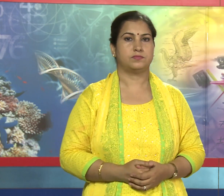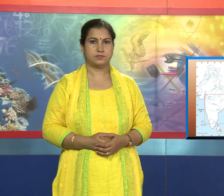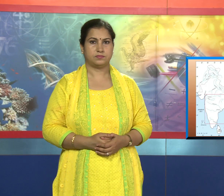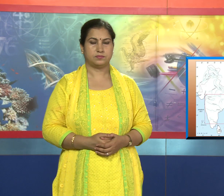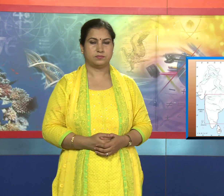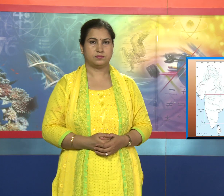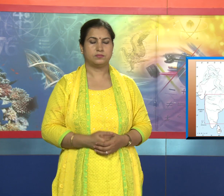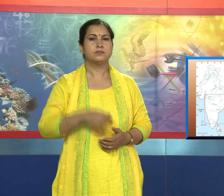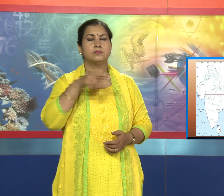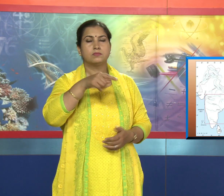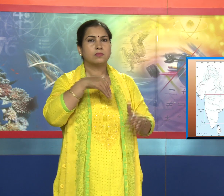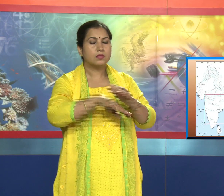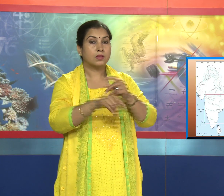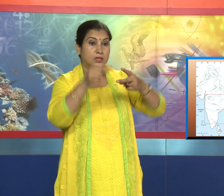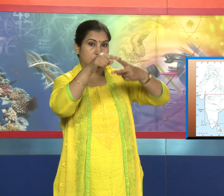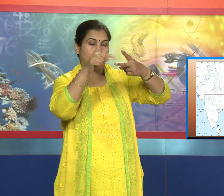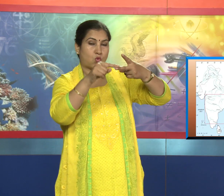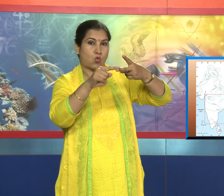There are two main river systems in India